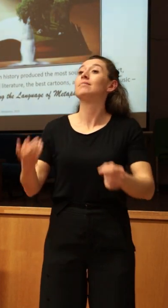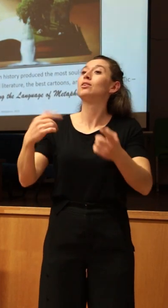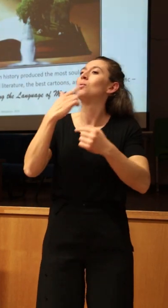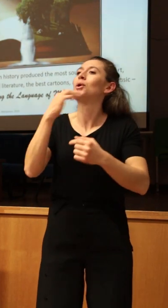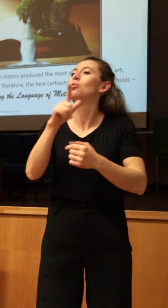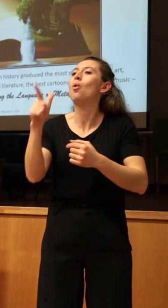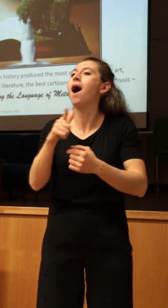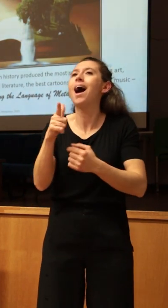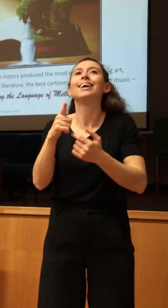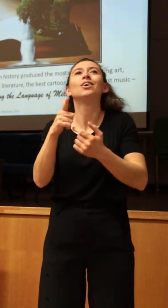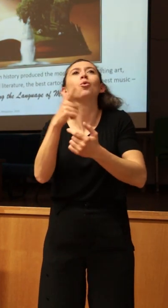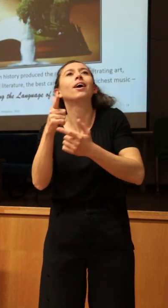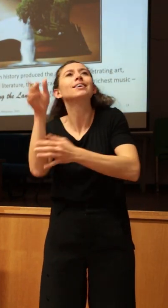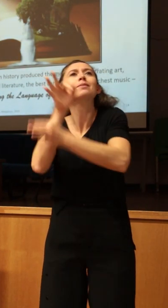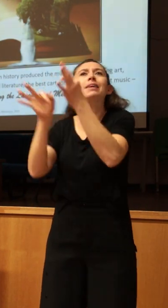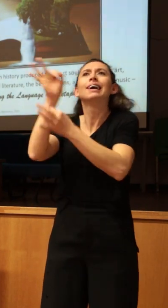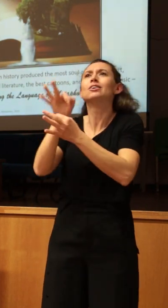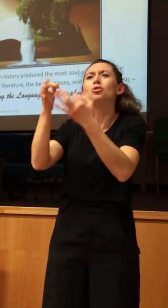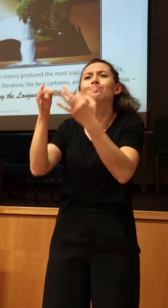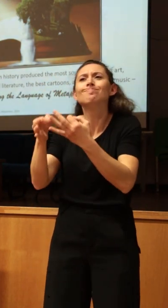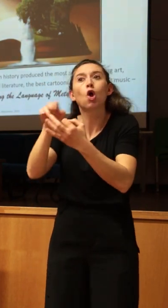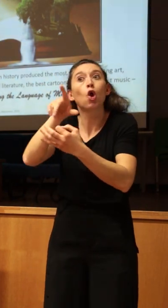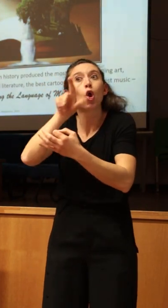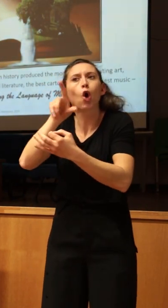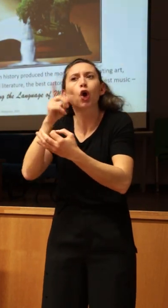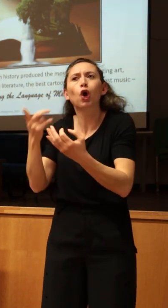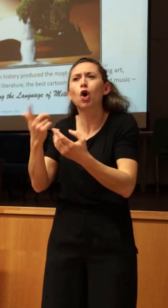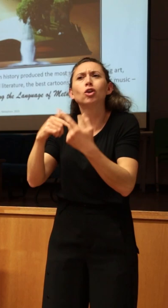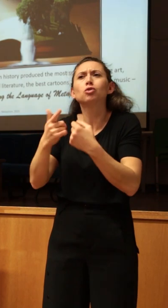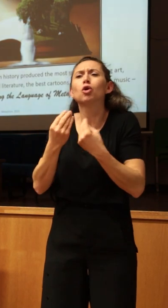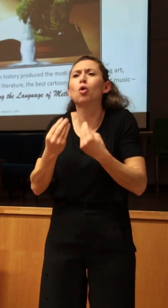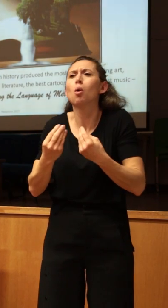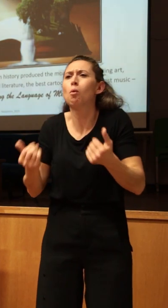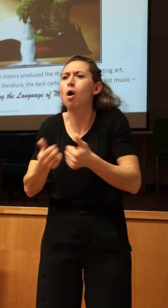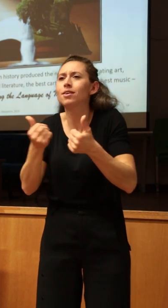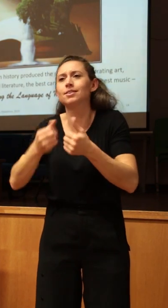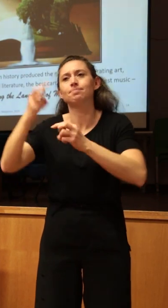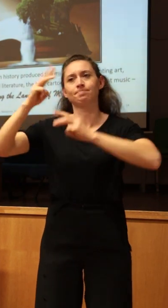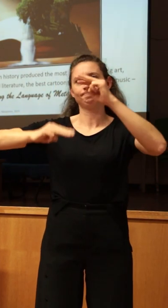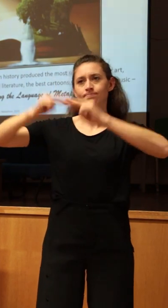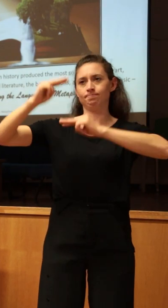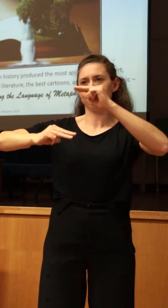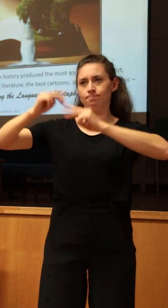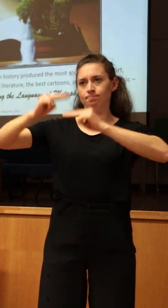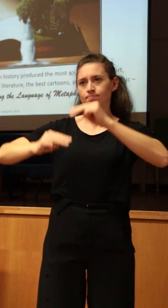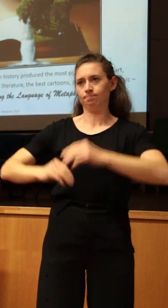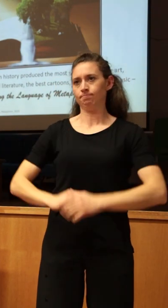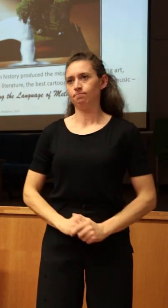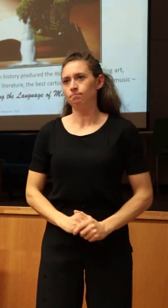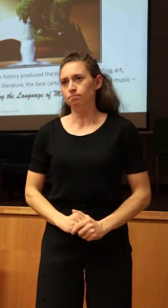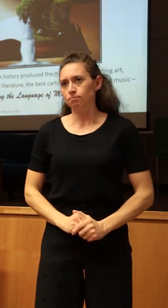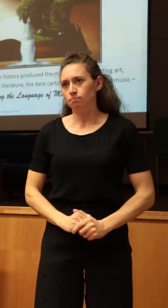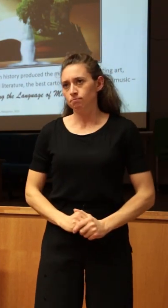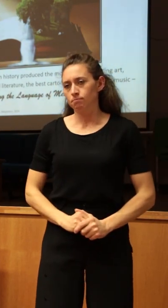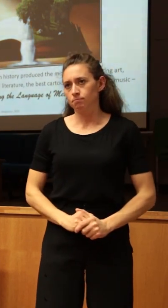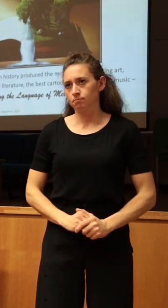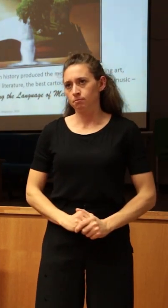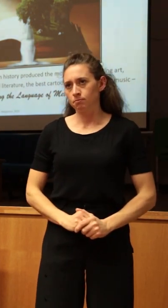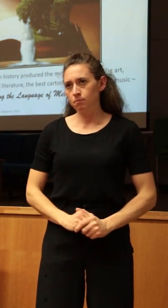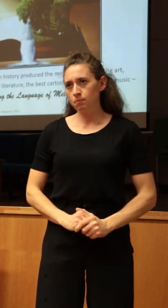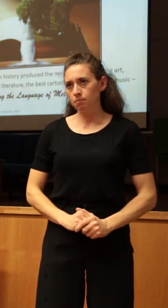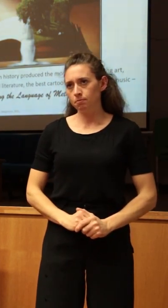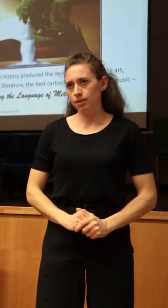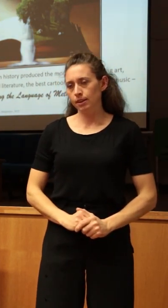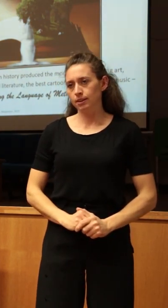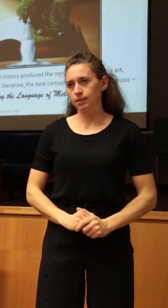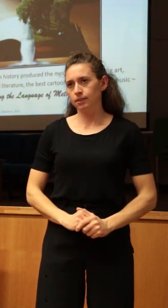no encontramos entonces la explicación en lo lógico, entonces apelamos a lo metafórico. Because these are the only things that this